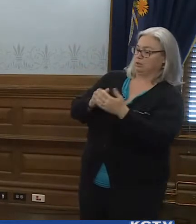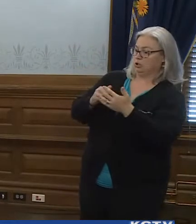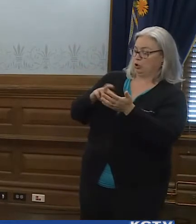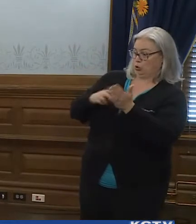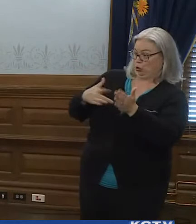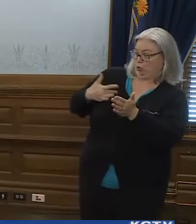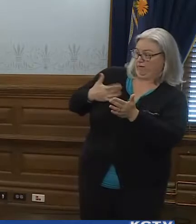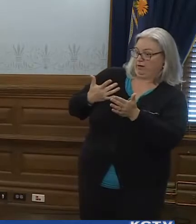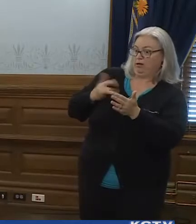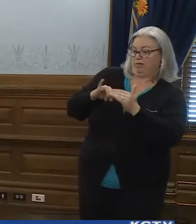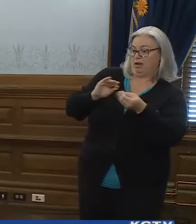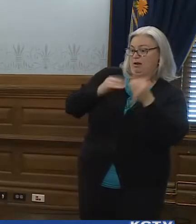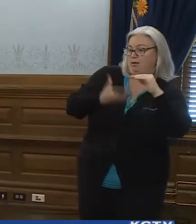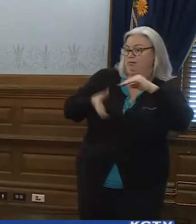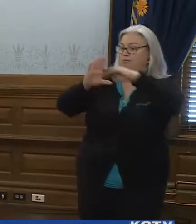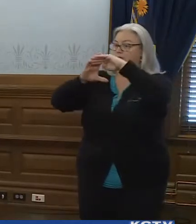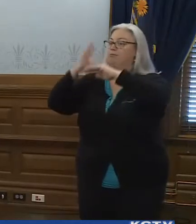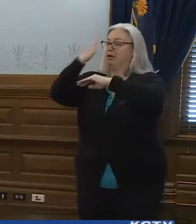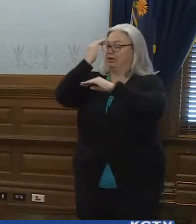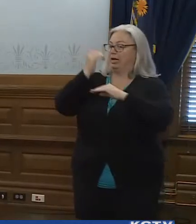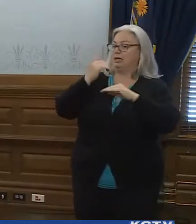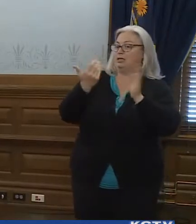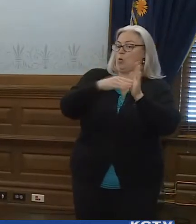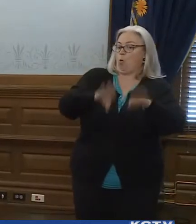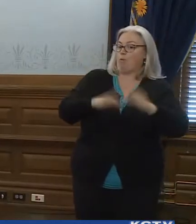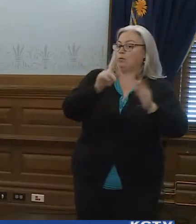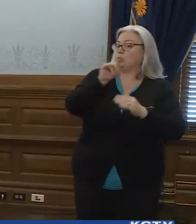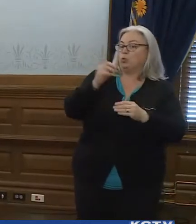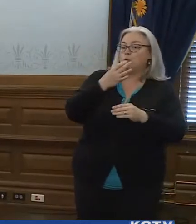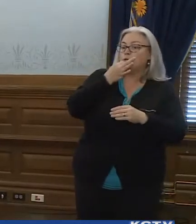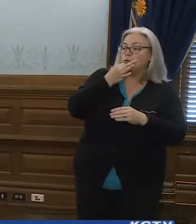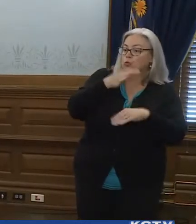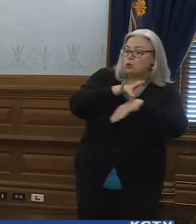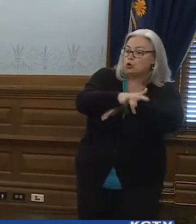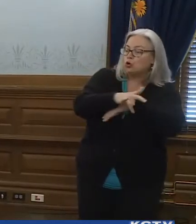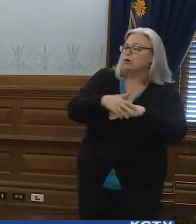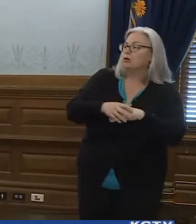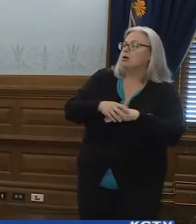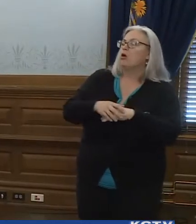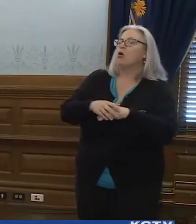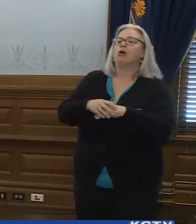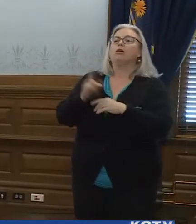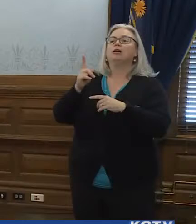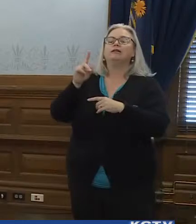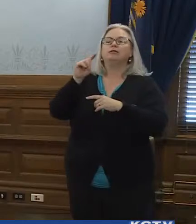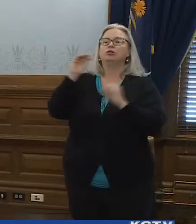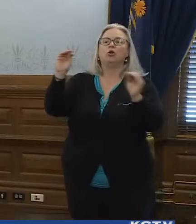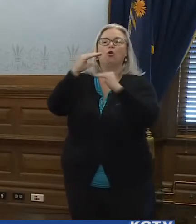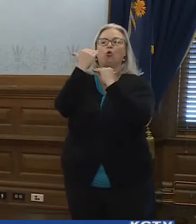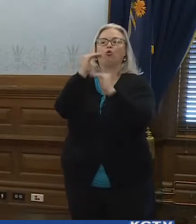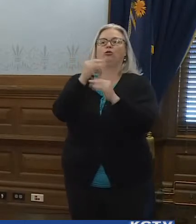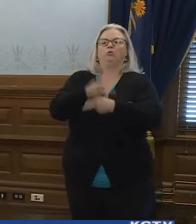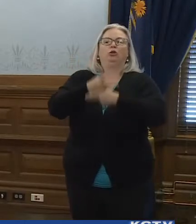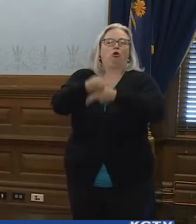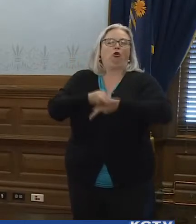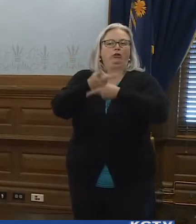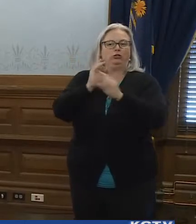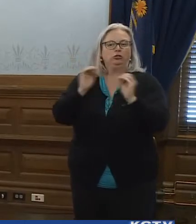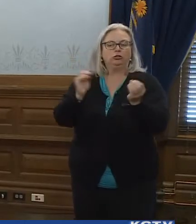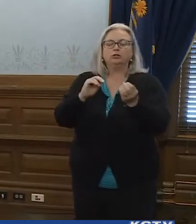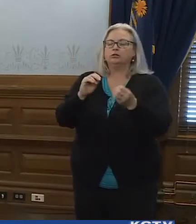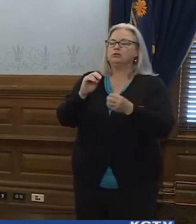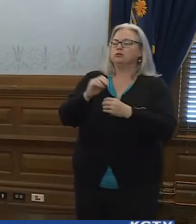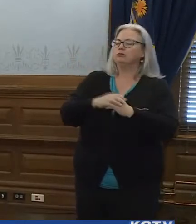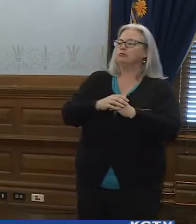there to reopening too soon? And in a rather unrestrained manner, yeah. Meaning